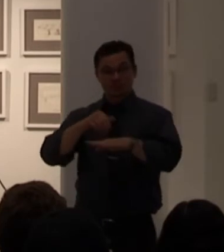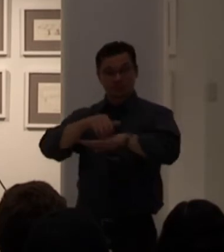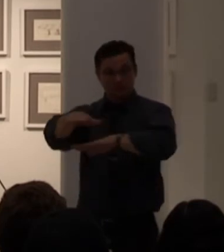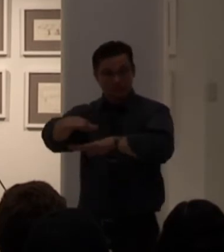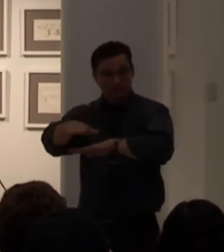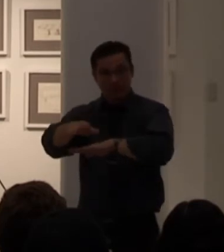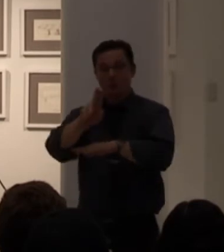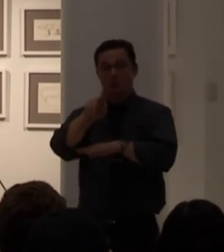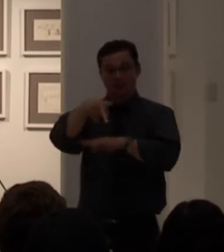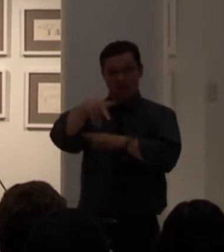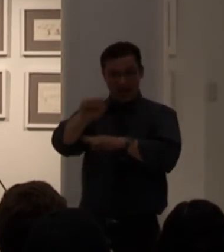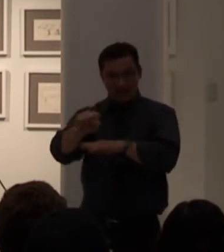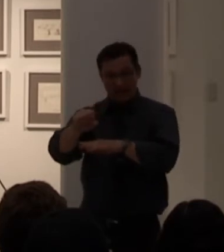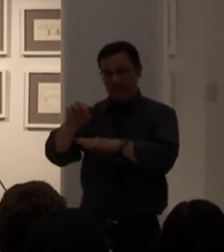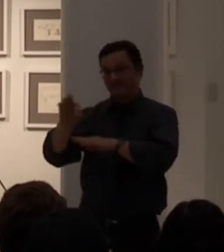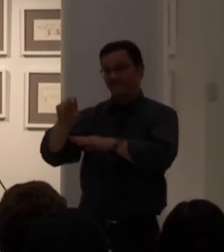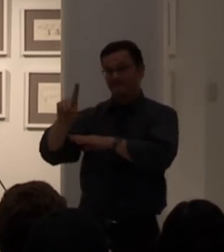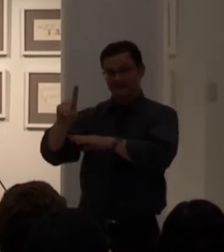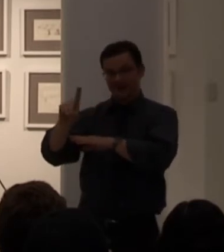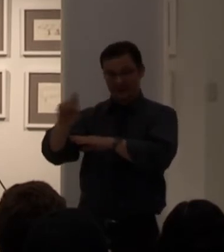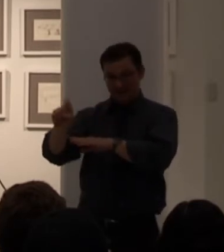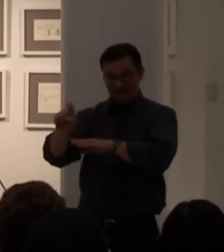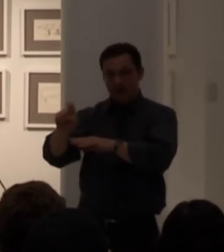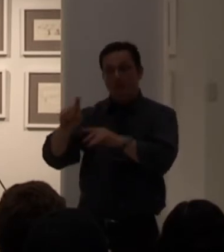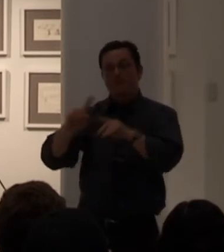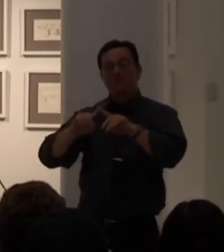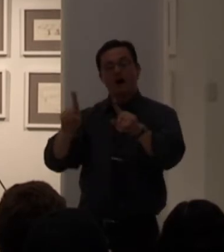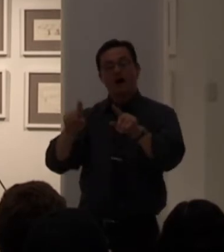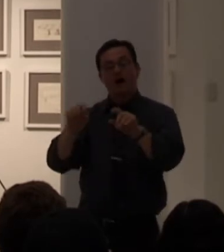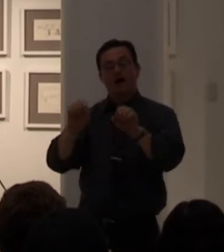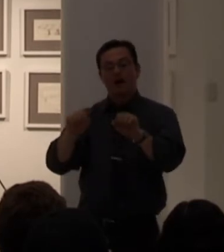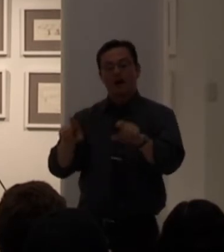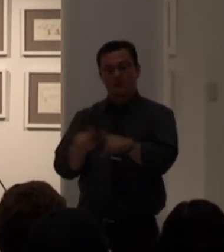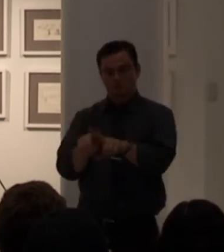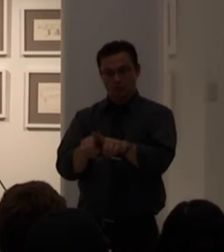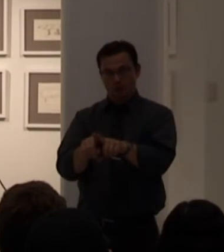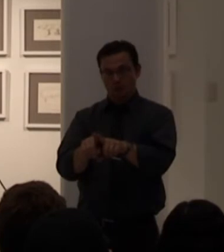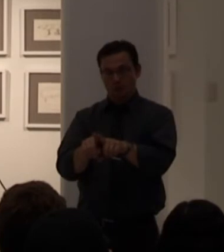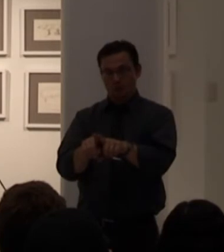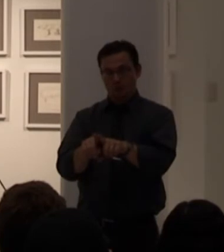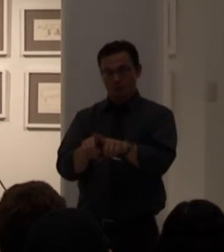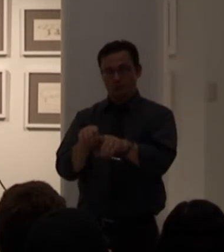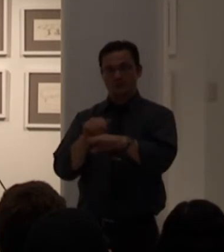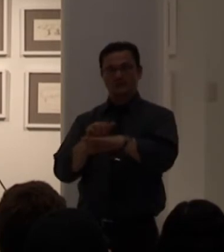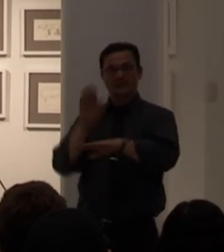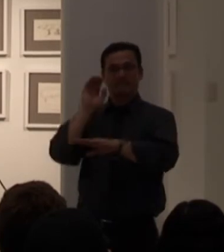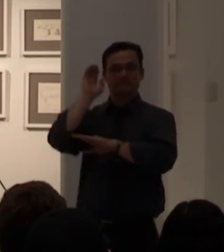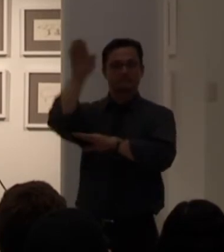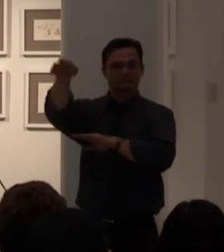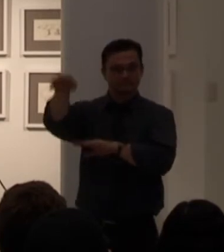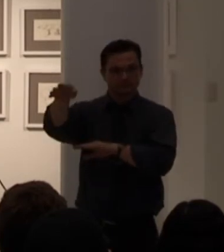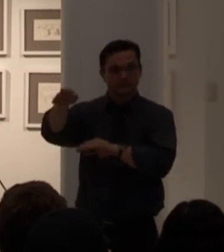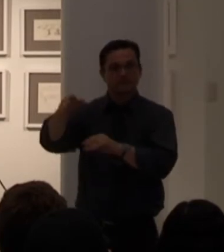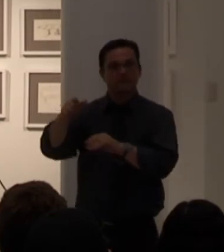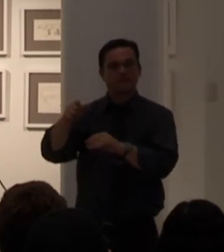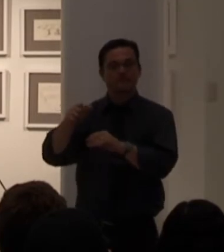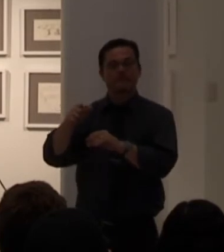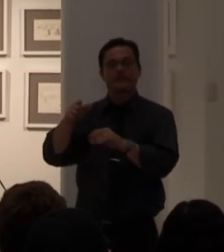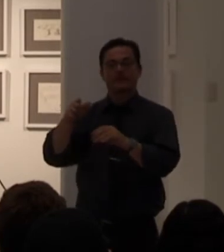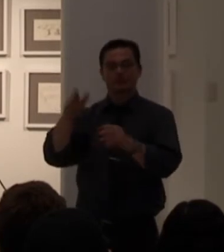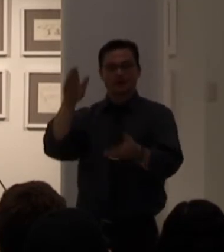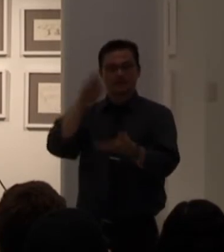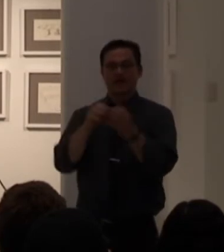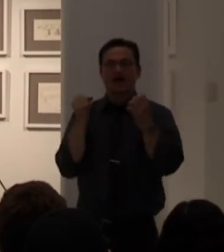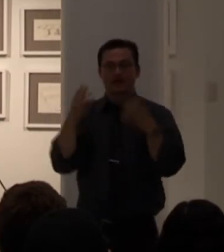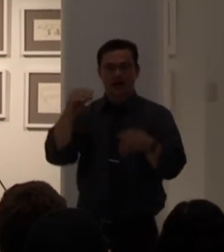via UPS and FedEx, but be able to export it, because now we can be fitting a lot